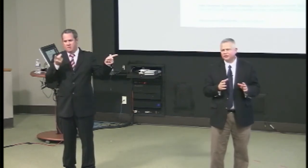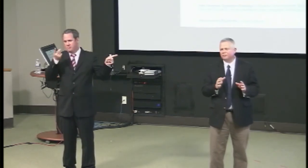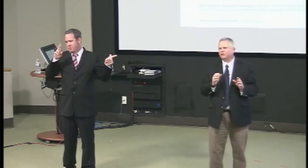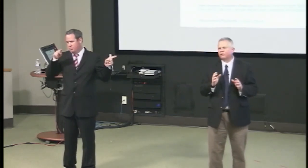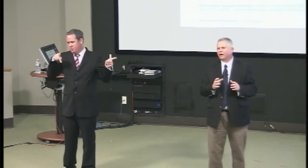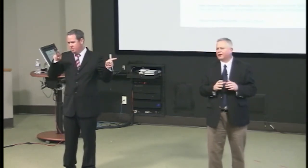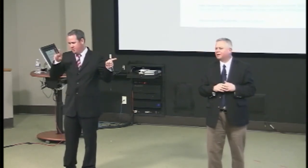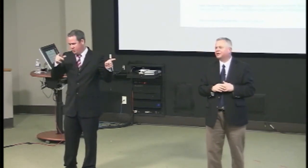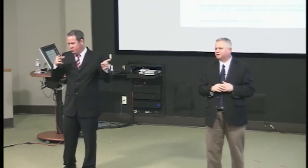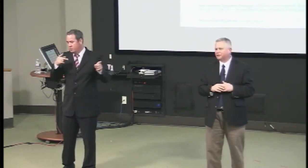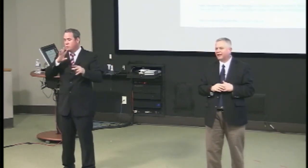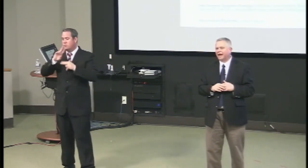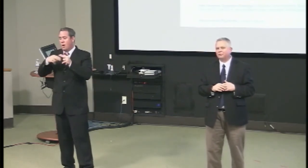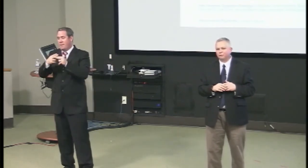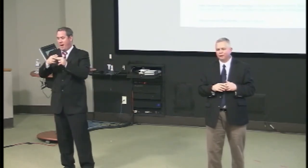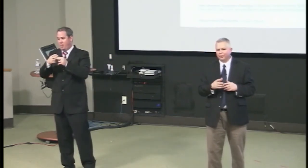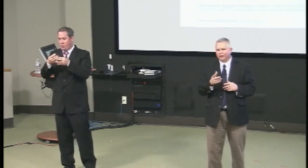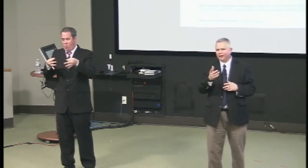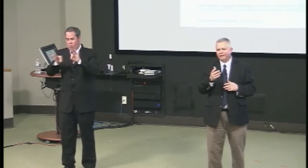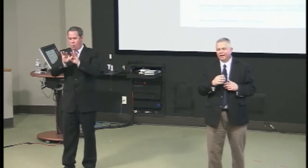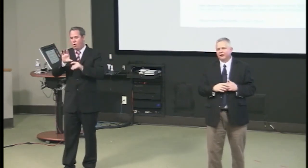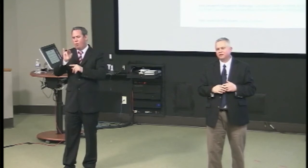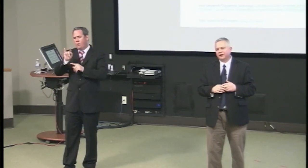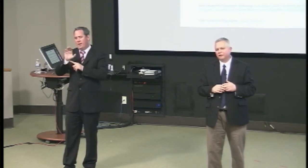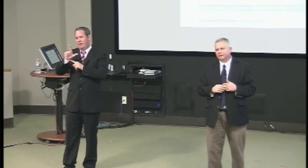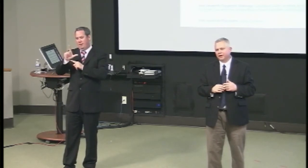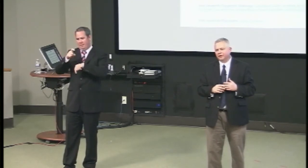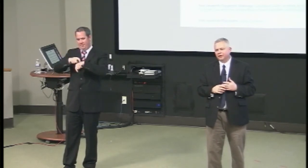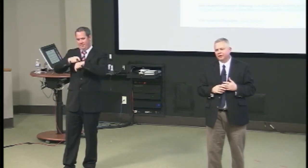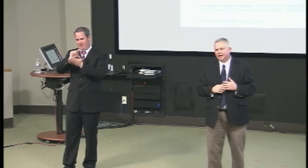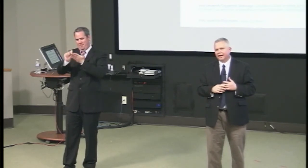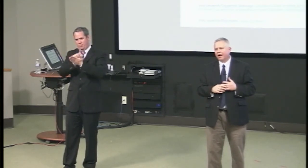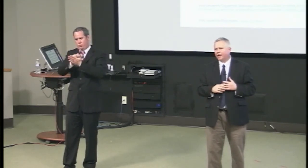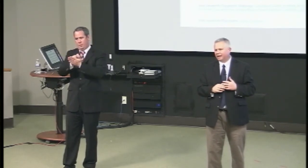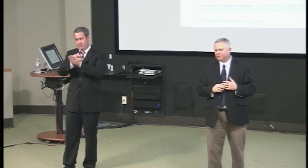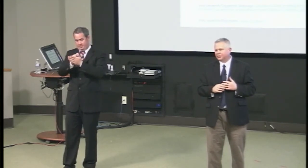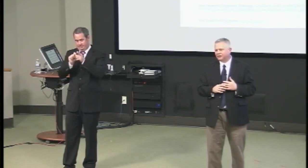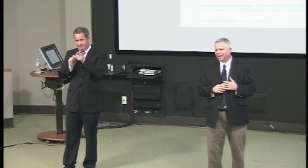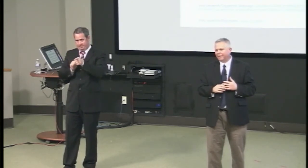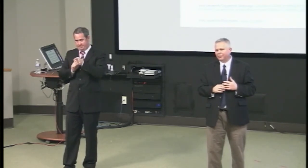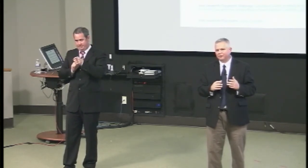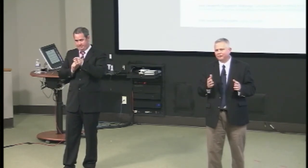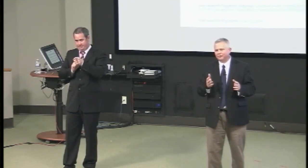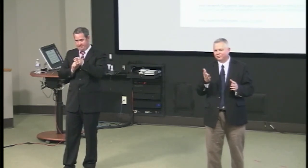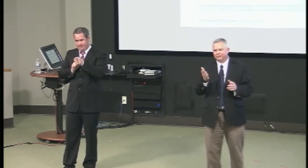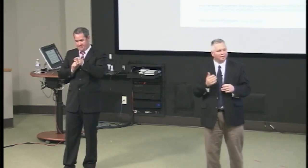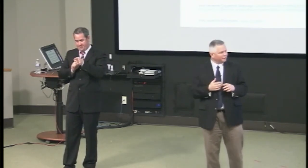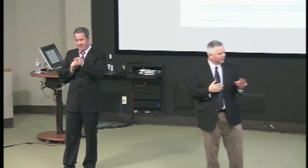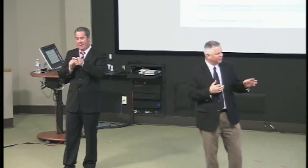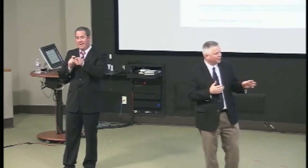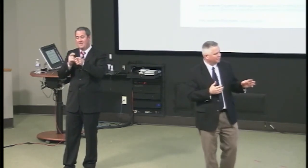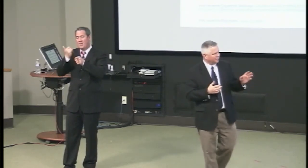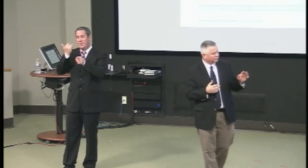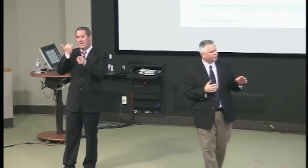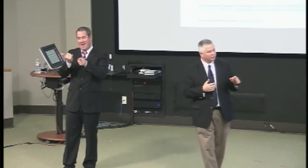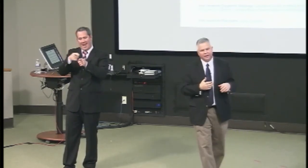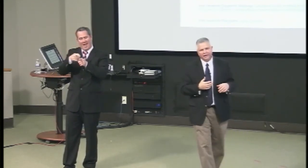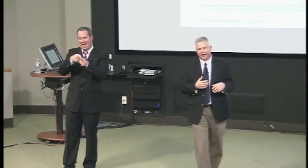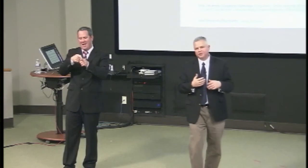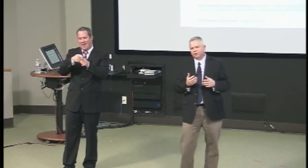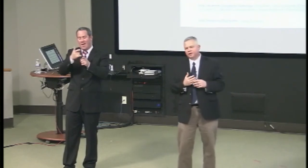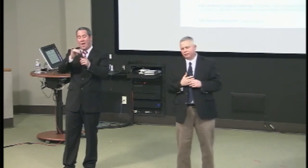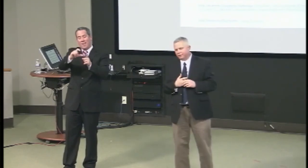By the way, there's some incredibly interesting animal work that comes out of Takao Hensch's lab. I don't know if you've followed it, but